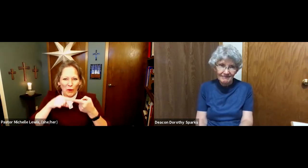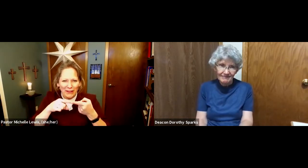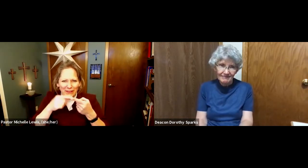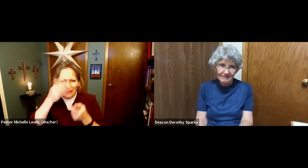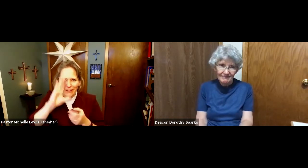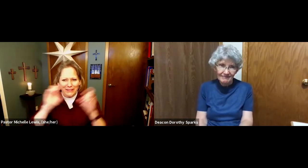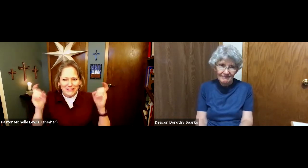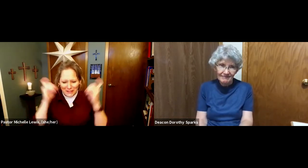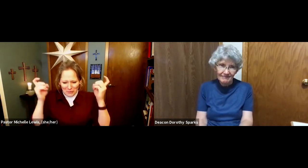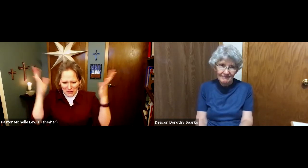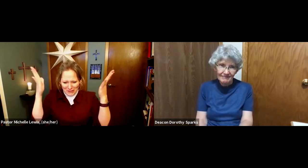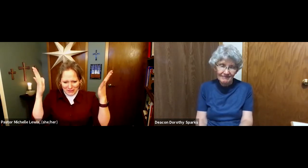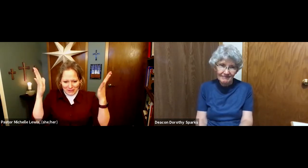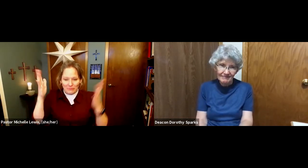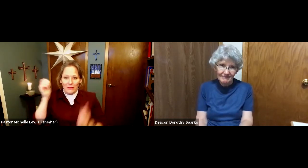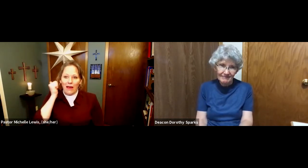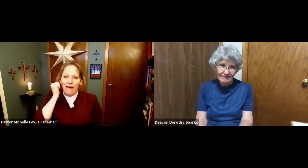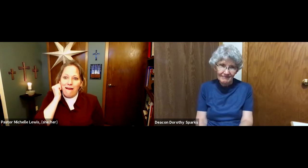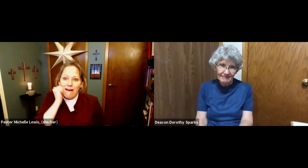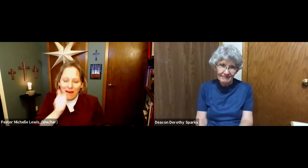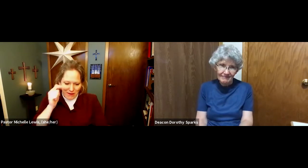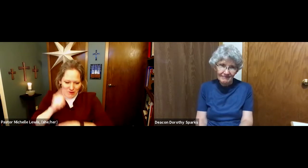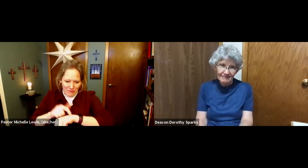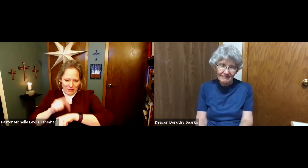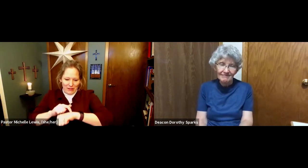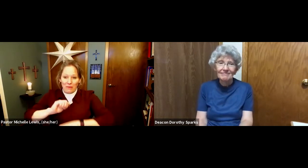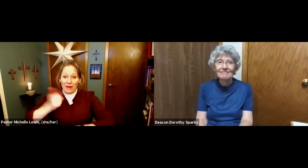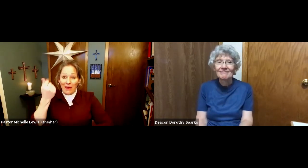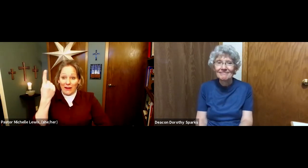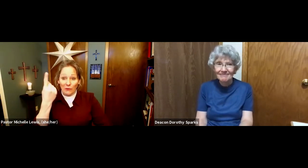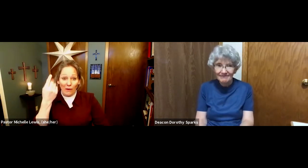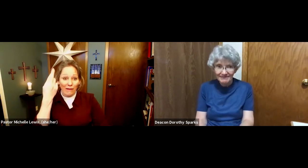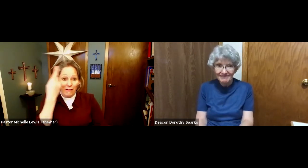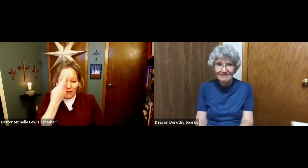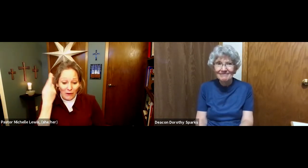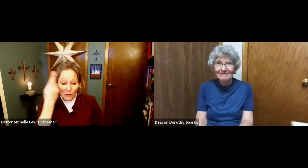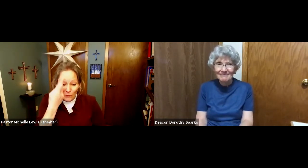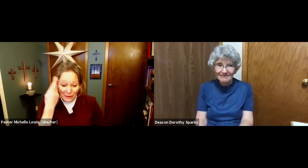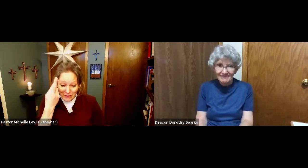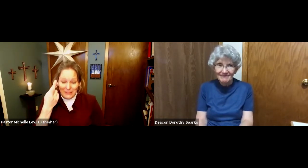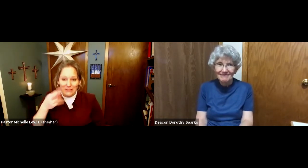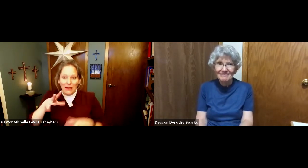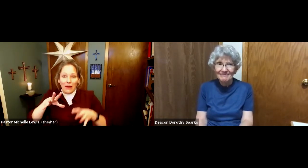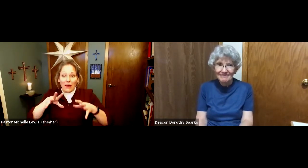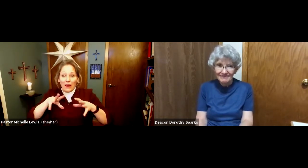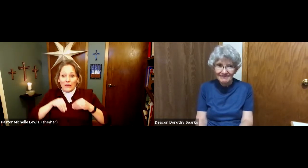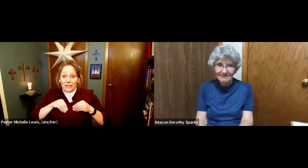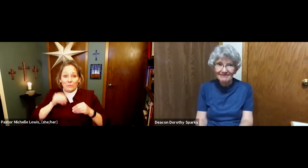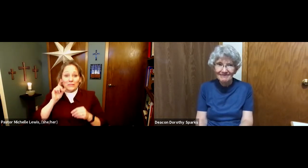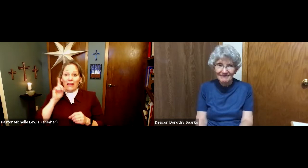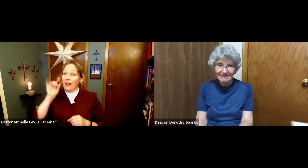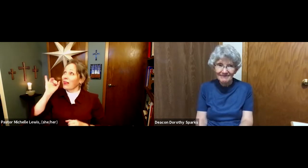And God celebrates any time any one of us realizes and accepts